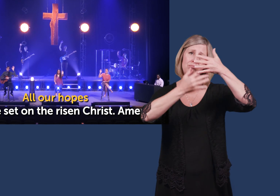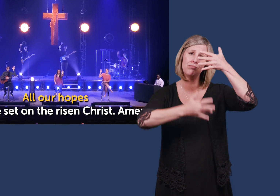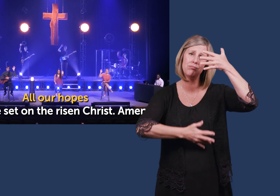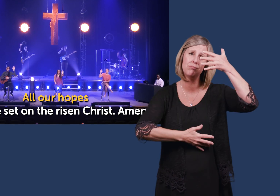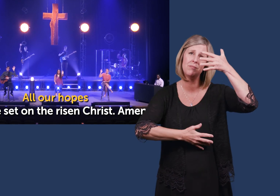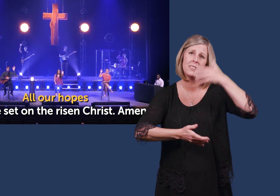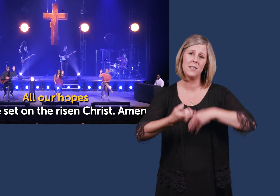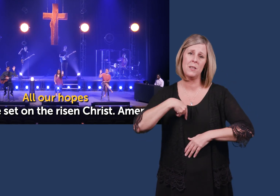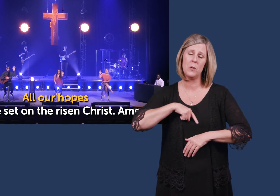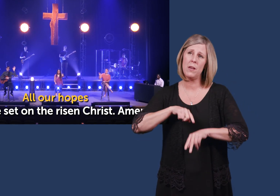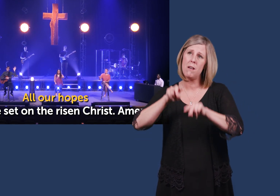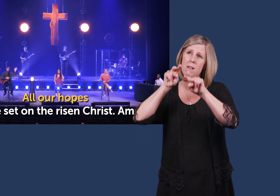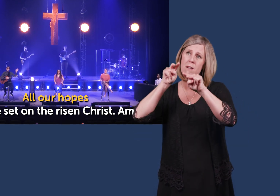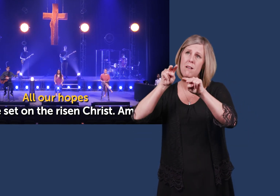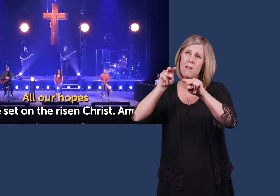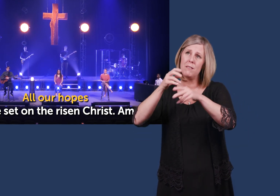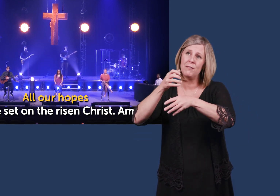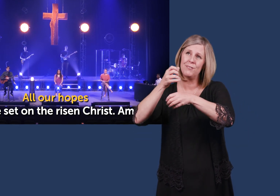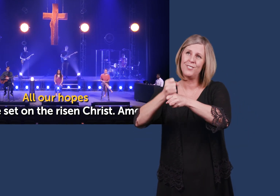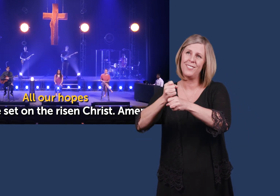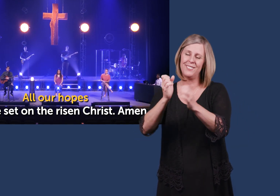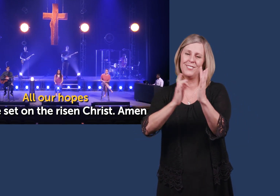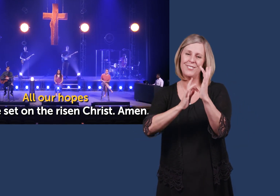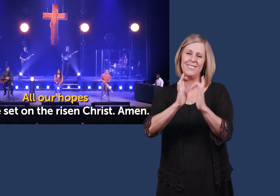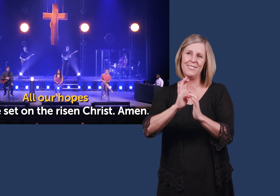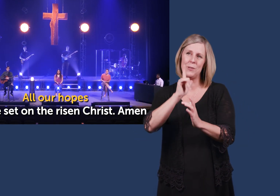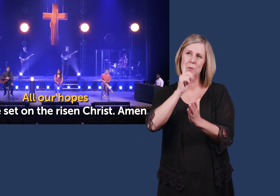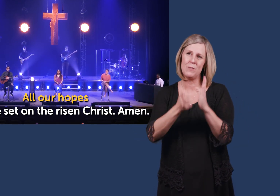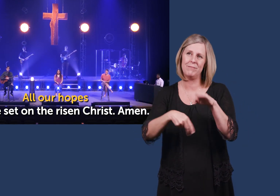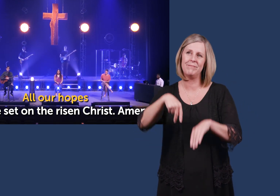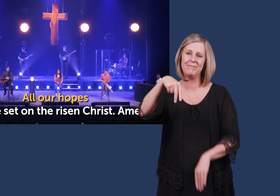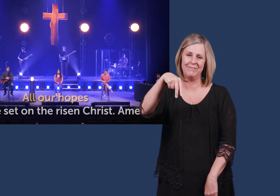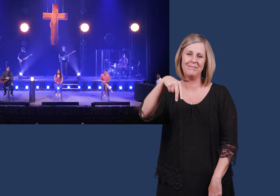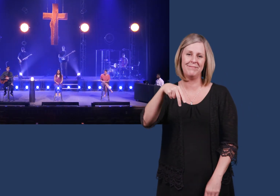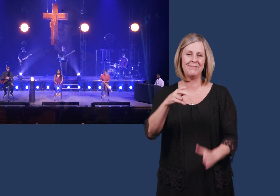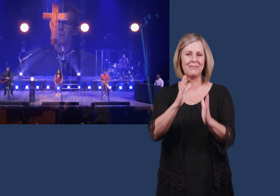on the risen Christ. Amen.